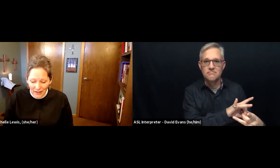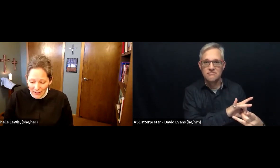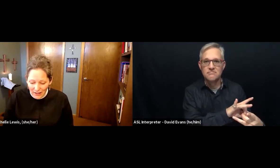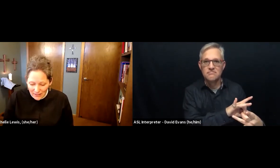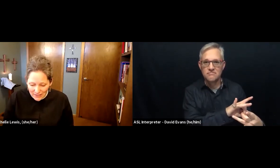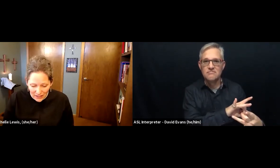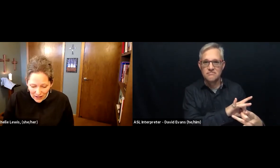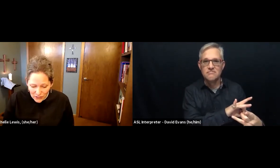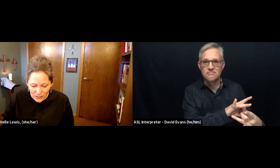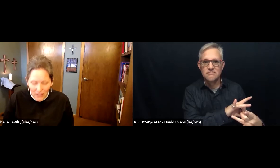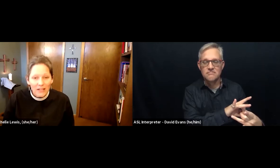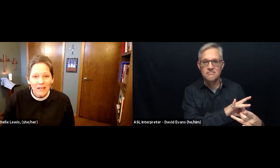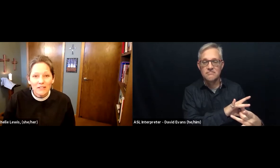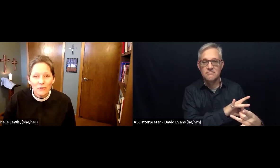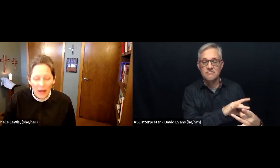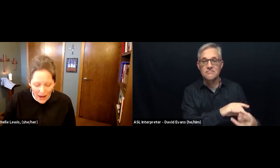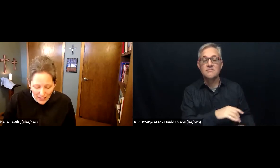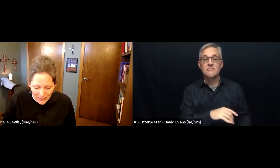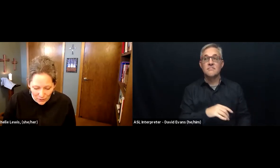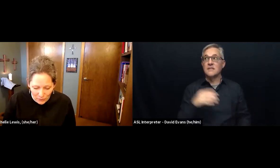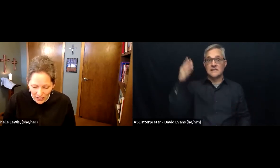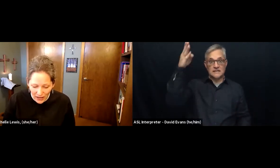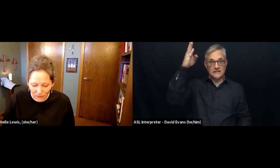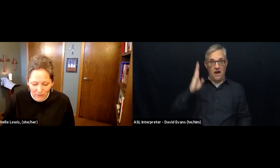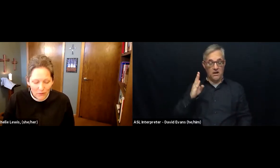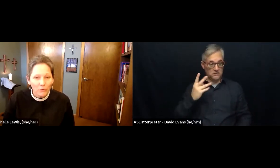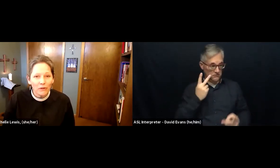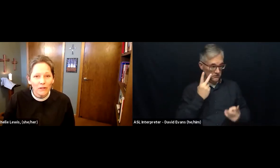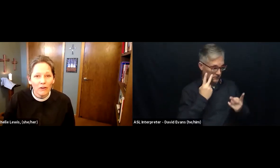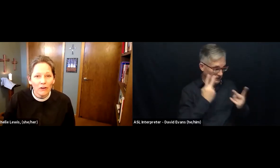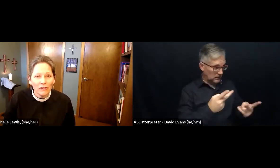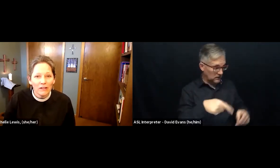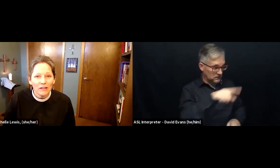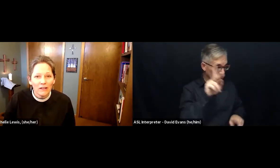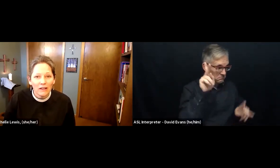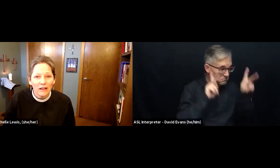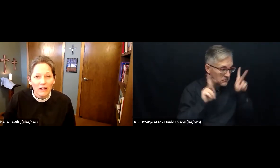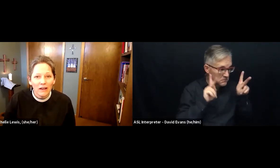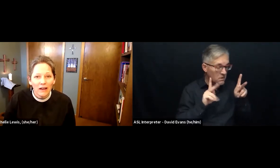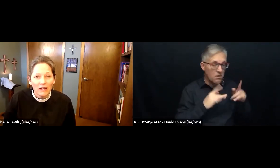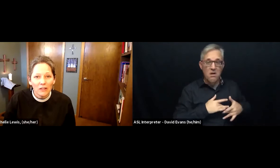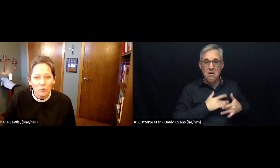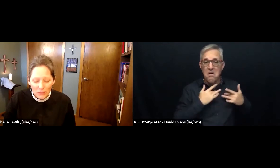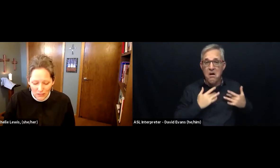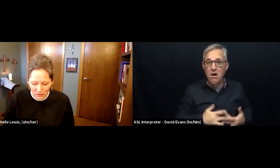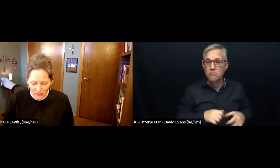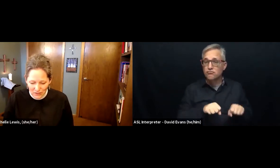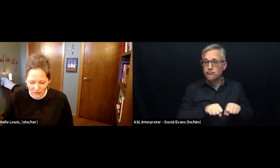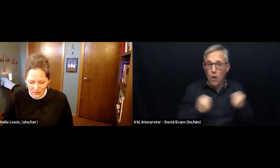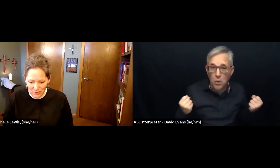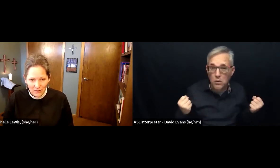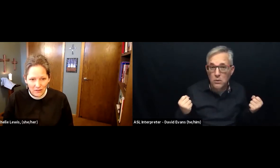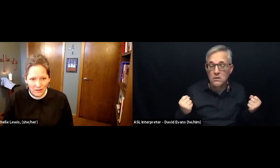God is touched to act on behalf of the brokenhearted and the